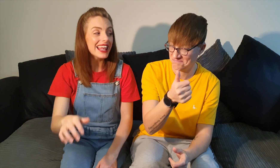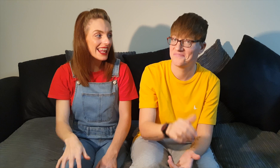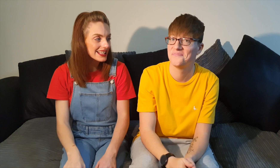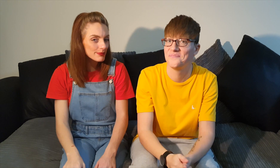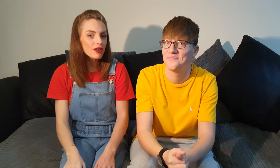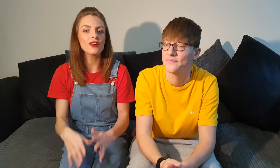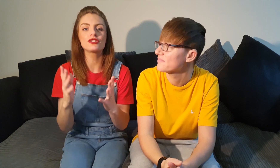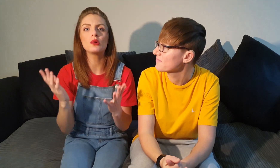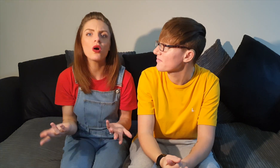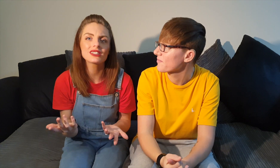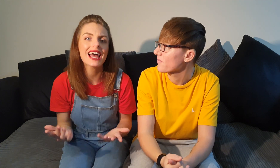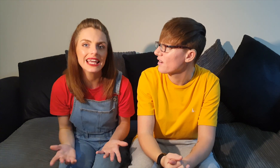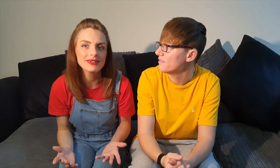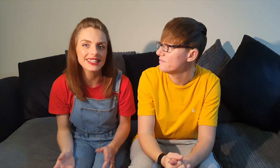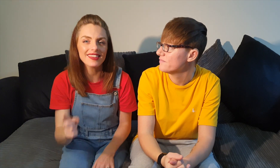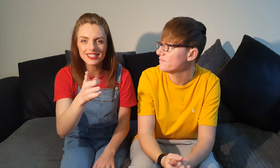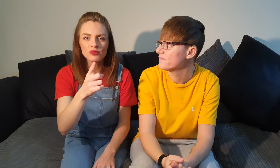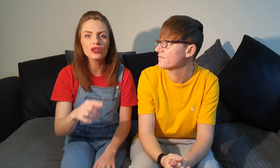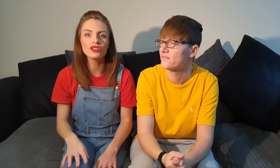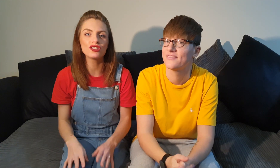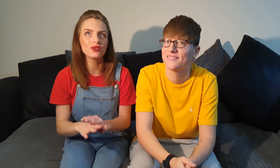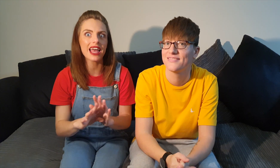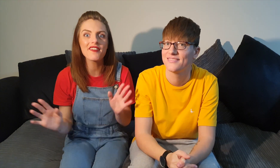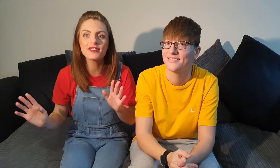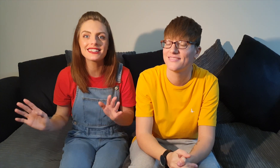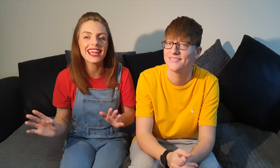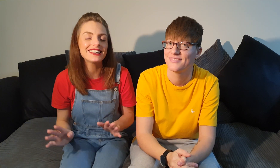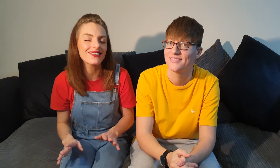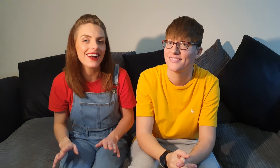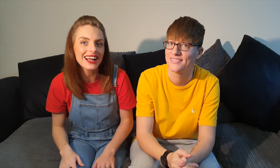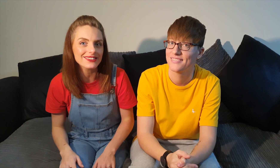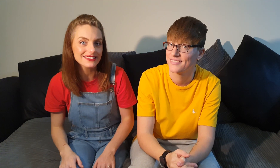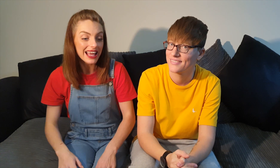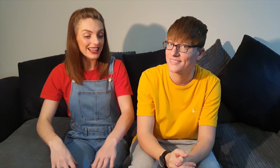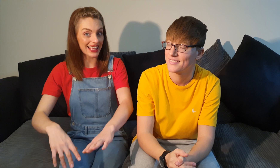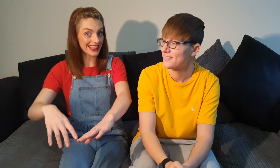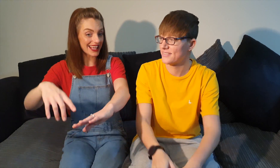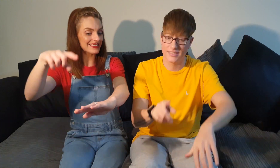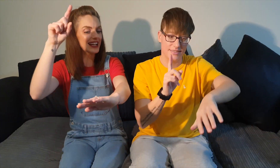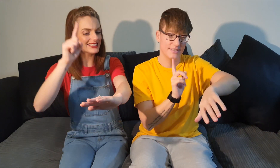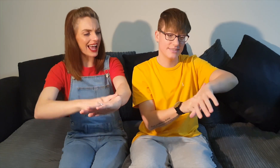Let's move on to what time is it? This is one you can use every day in your house. like this.